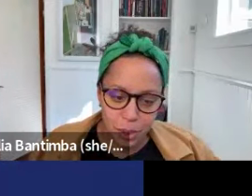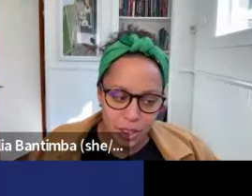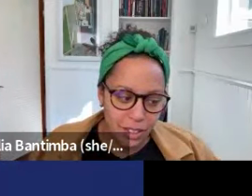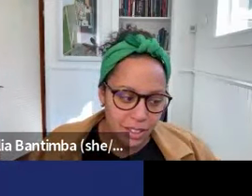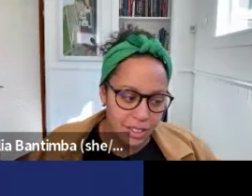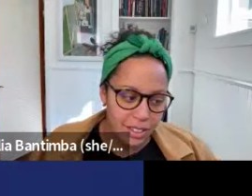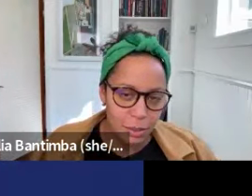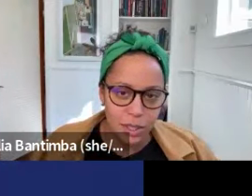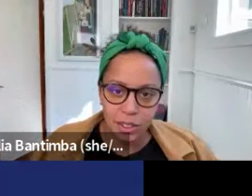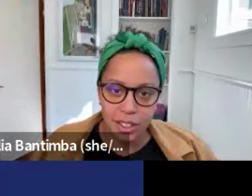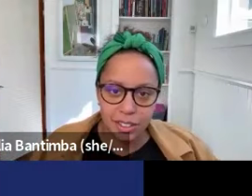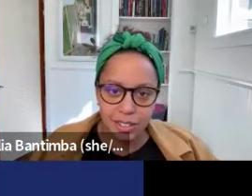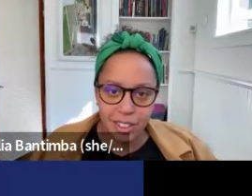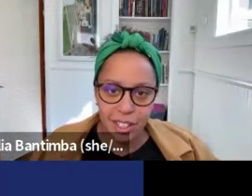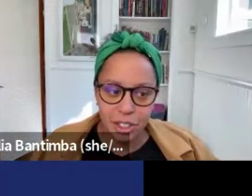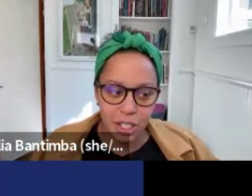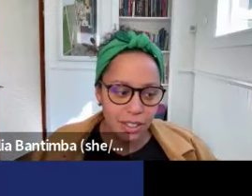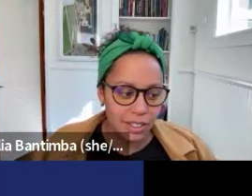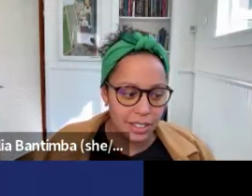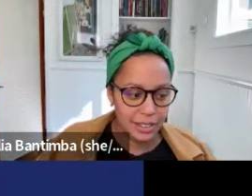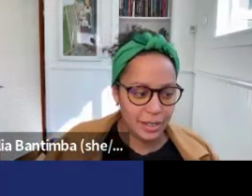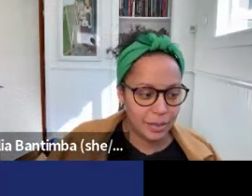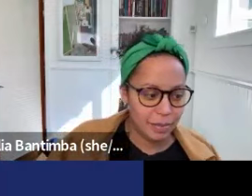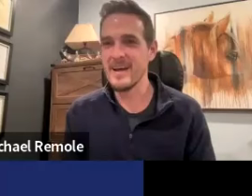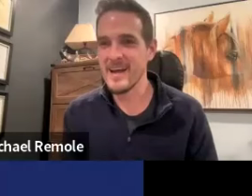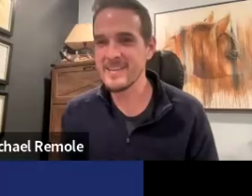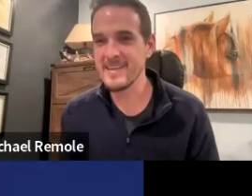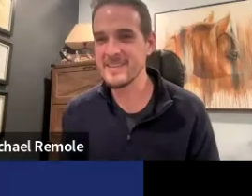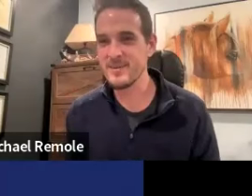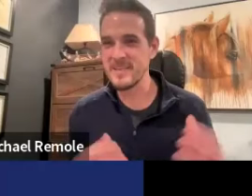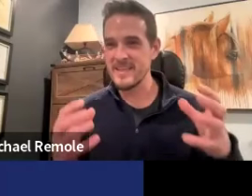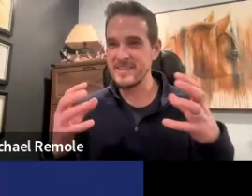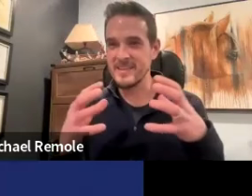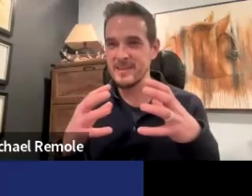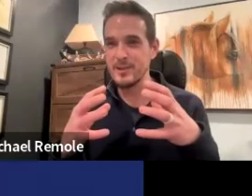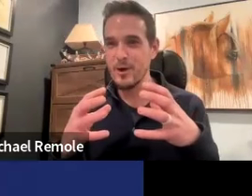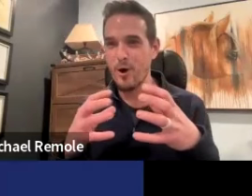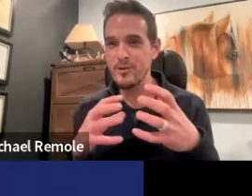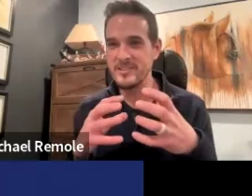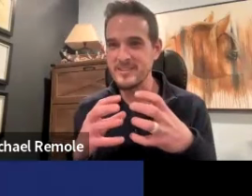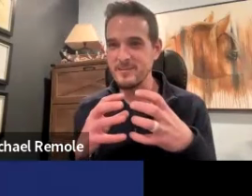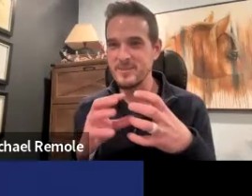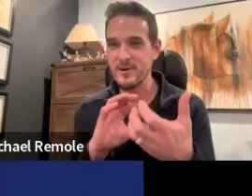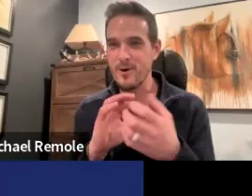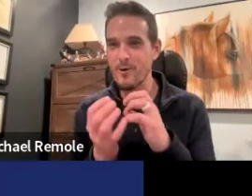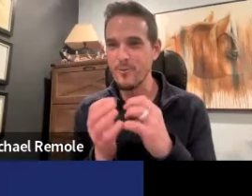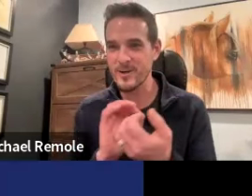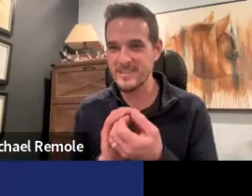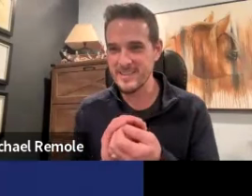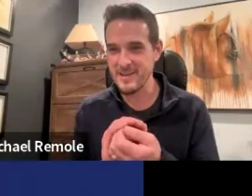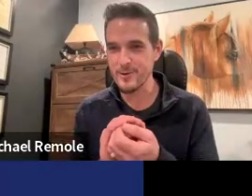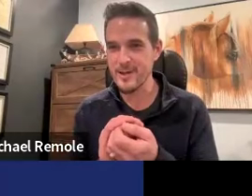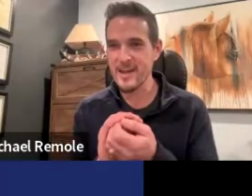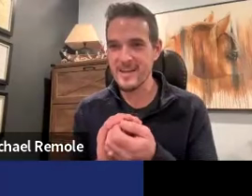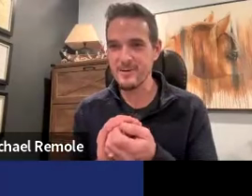There could be a specific connection. Yeah, and I think to me that the all the systems that are all